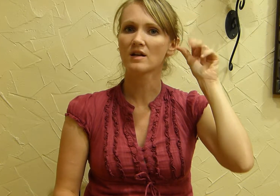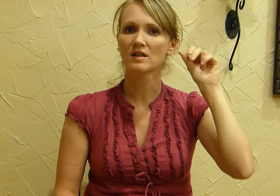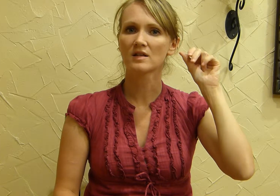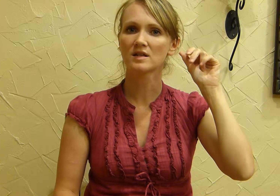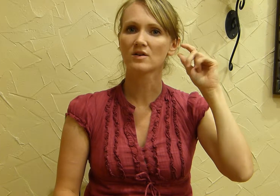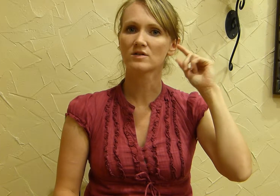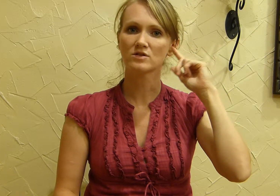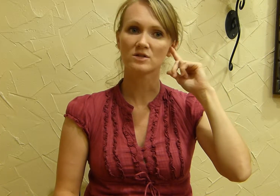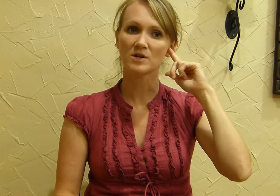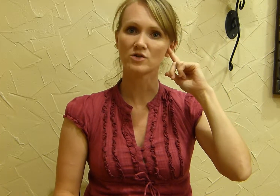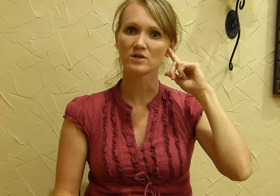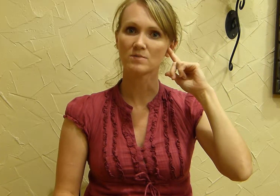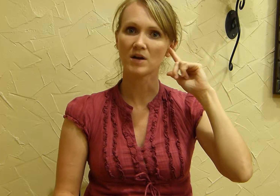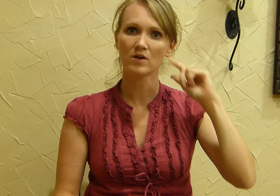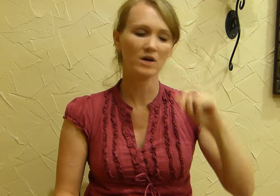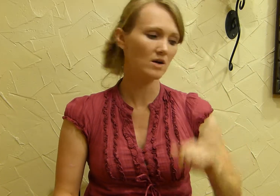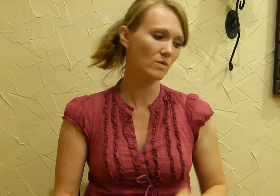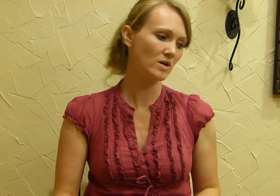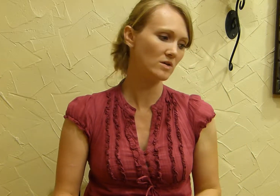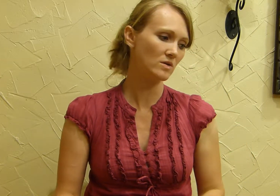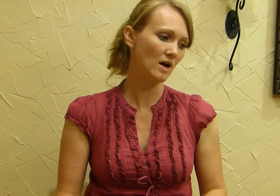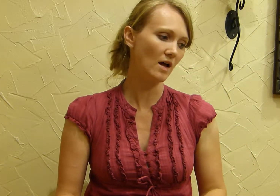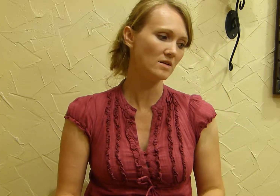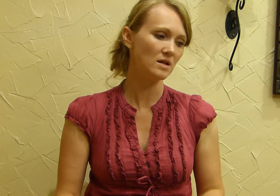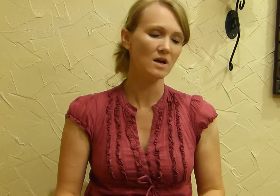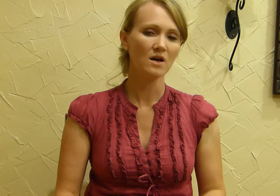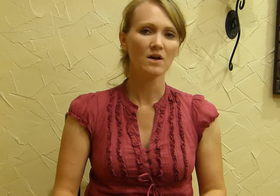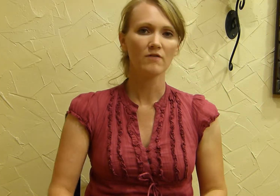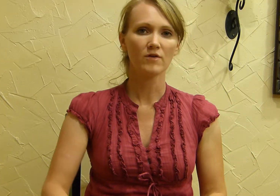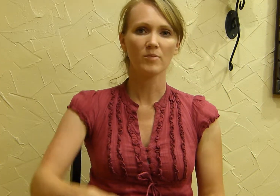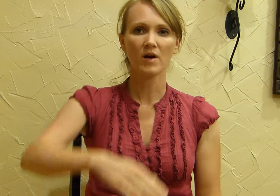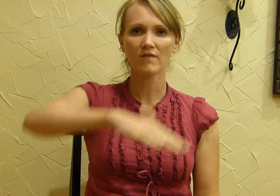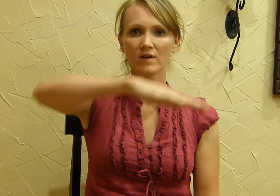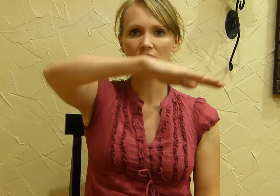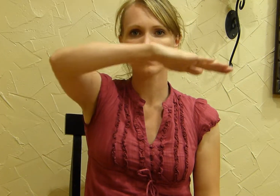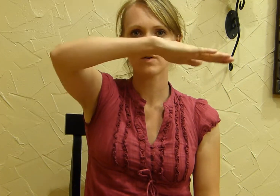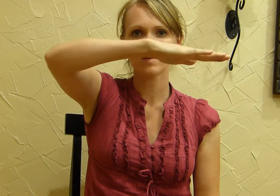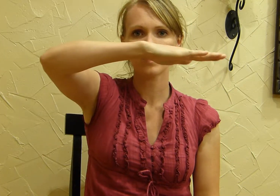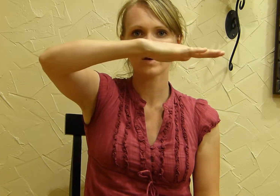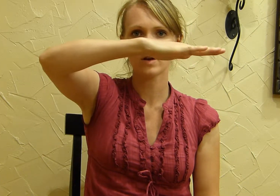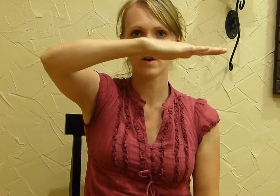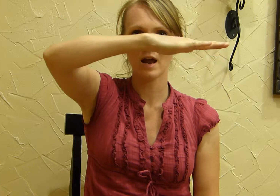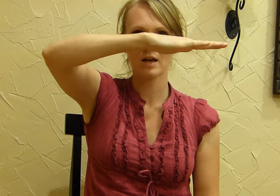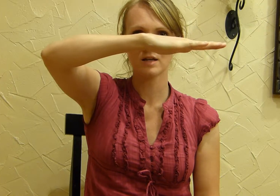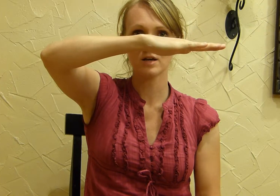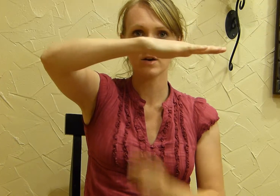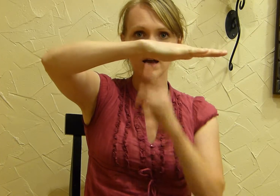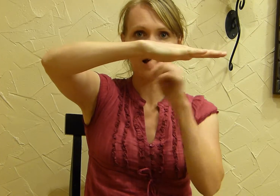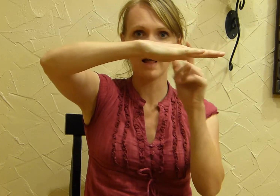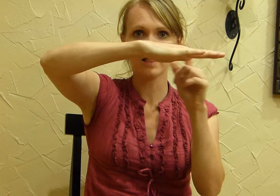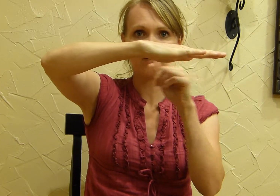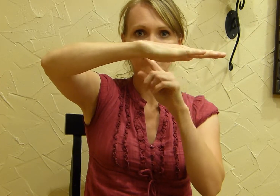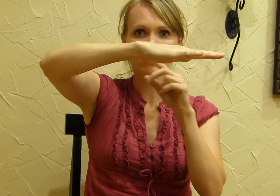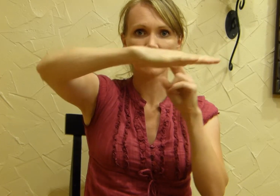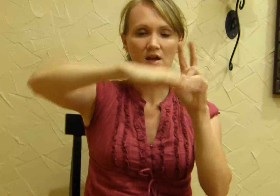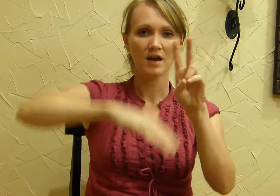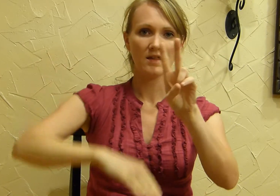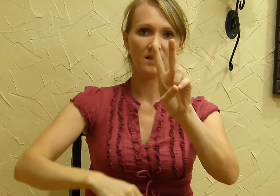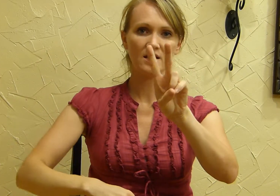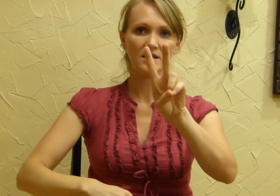That's here. So just make sure it's by your ear when you do that. For prophet, you're going to put your hand here at eye level, and then this hand